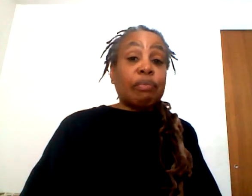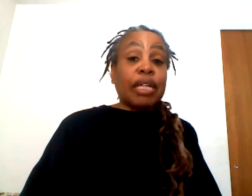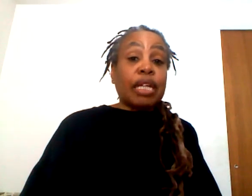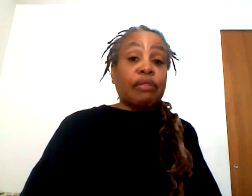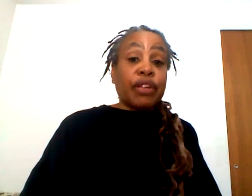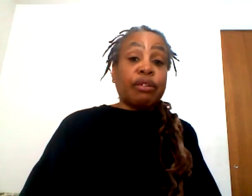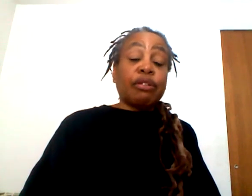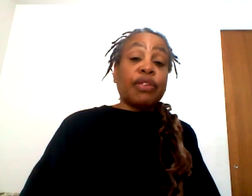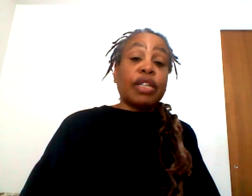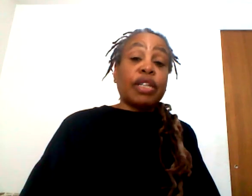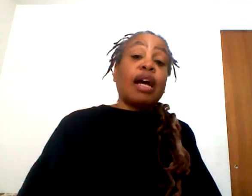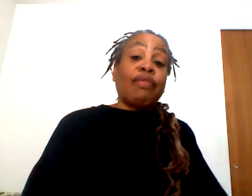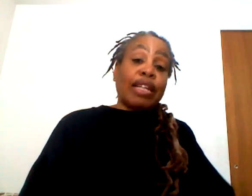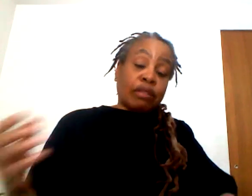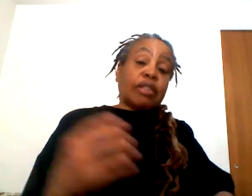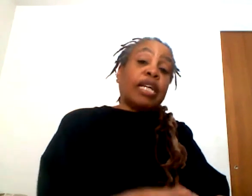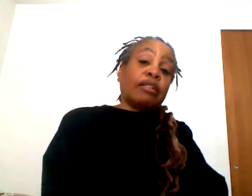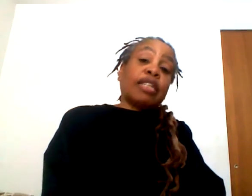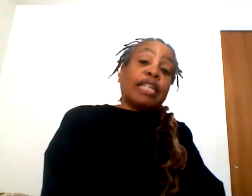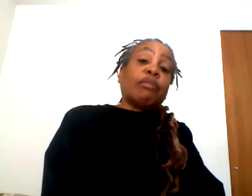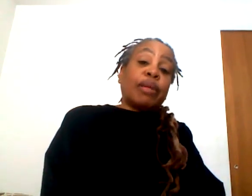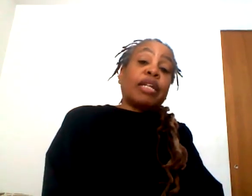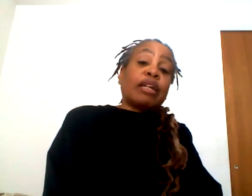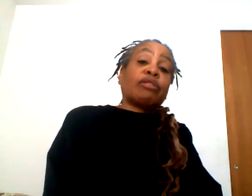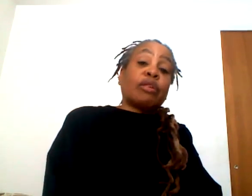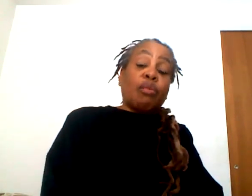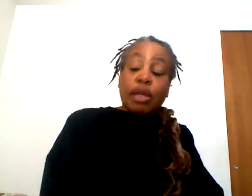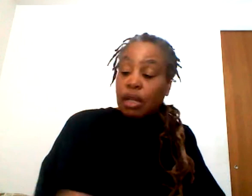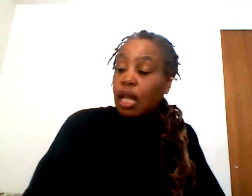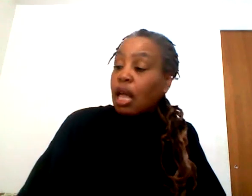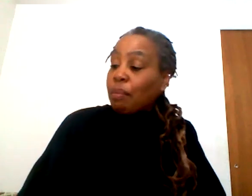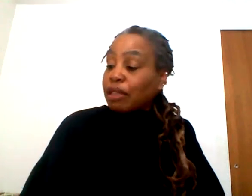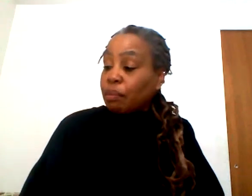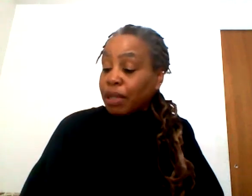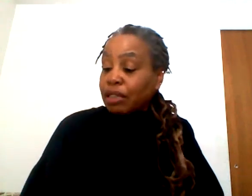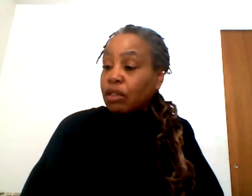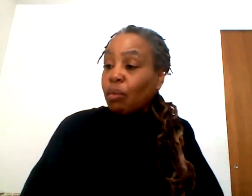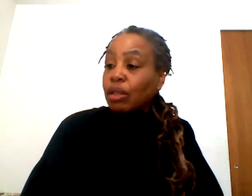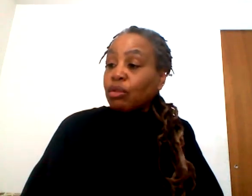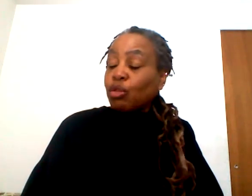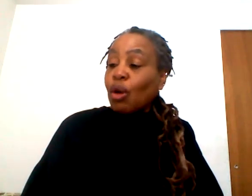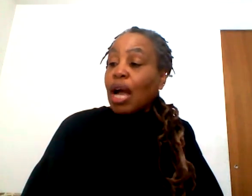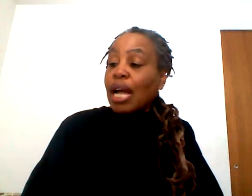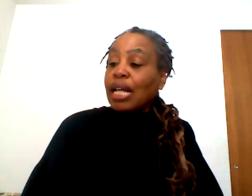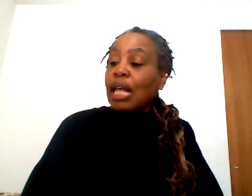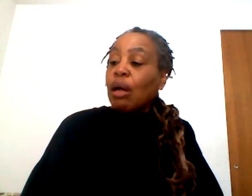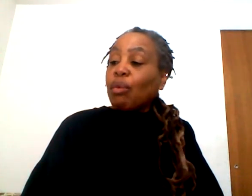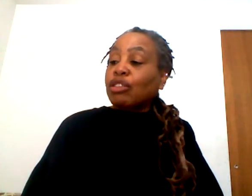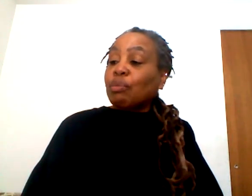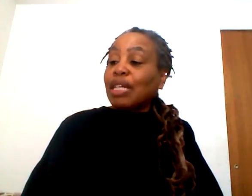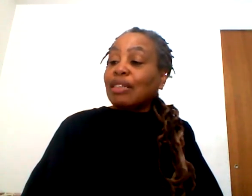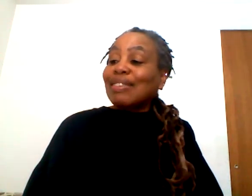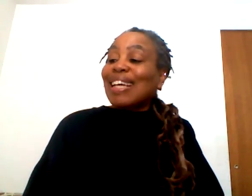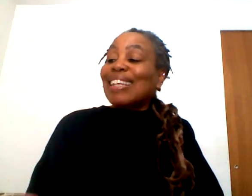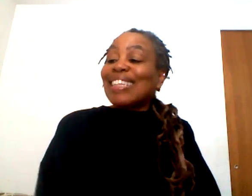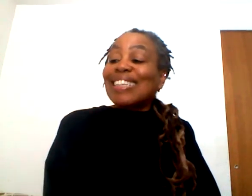speaking figuratively. I'm not saying take the blood out of someone. But to bleed someone dry, which means to